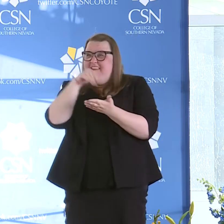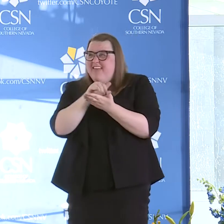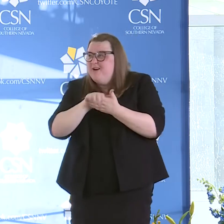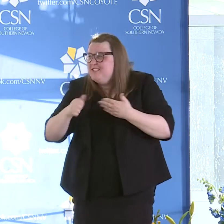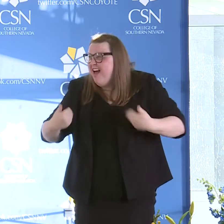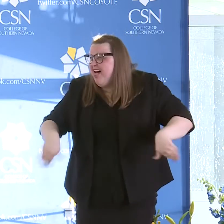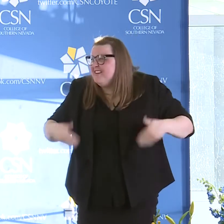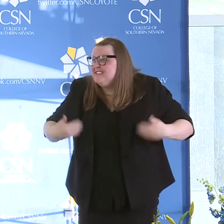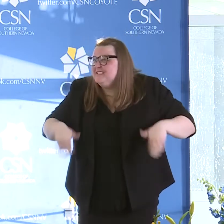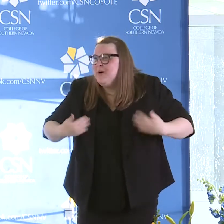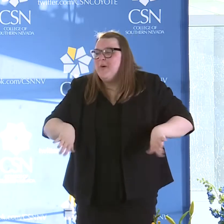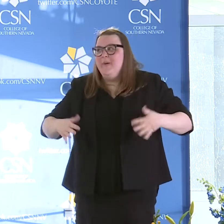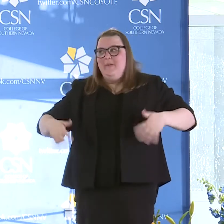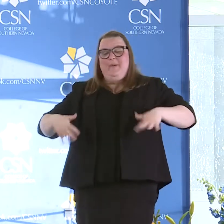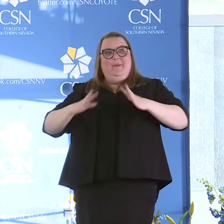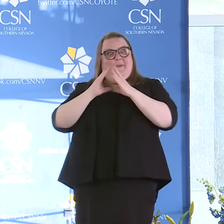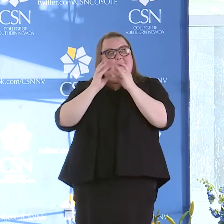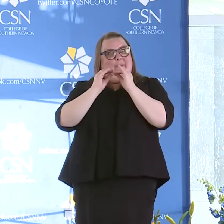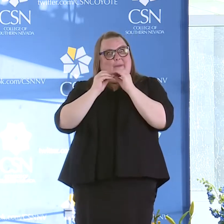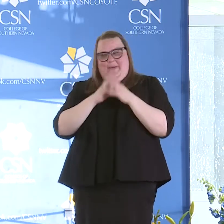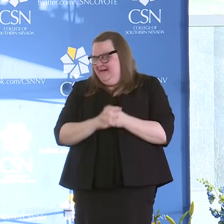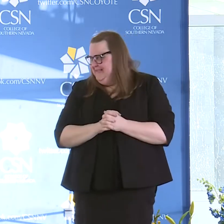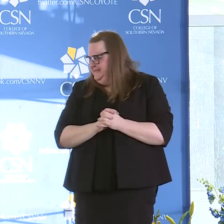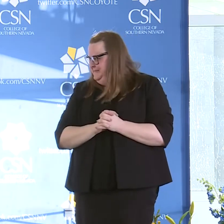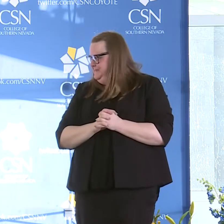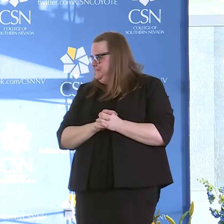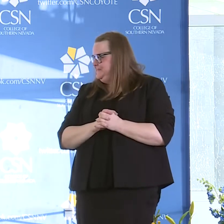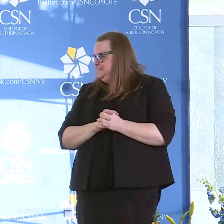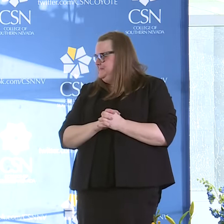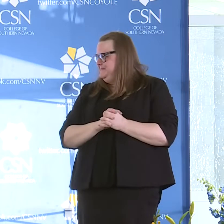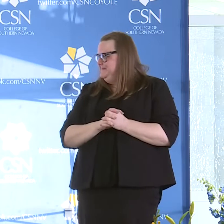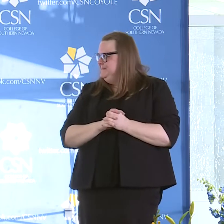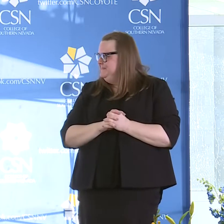$25,000. It pays to vaccinate.